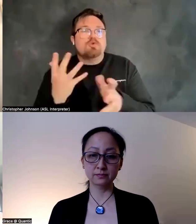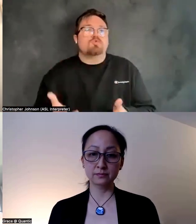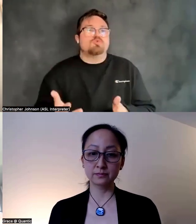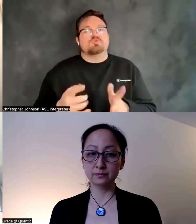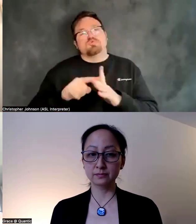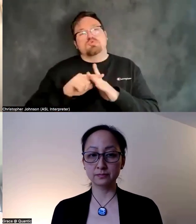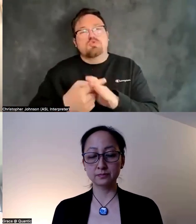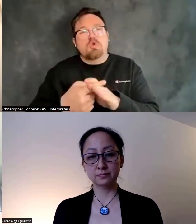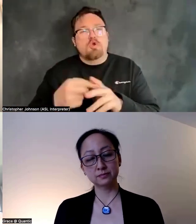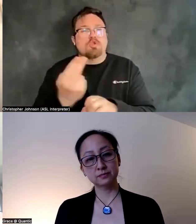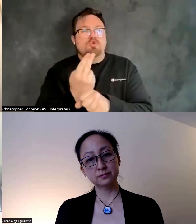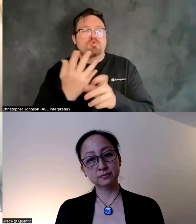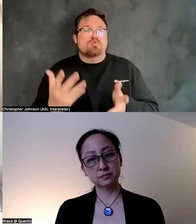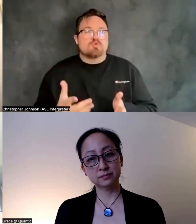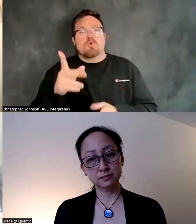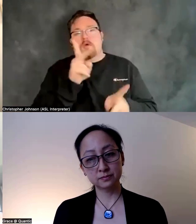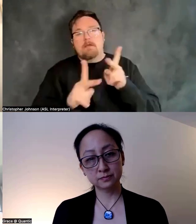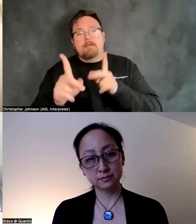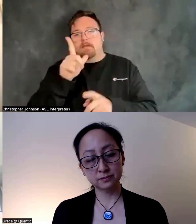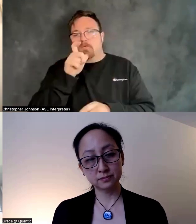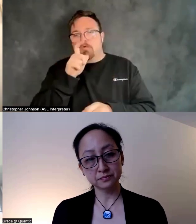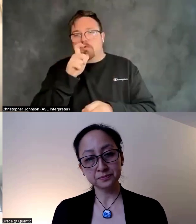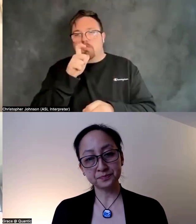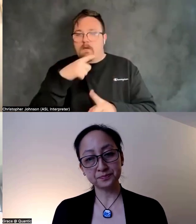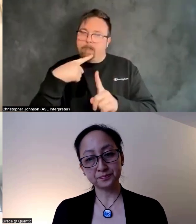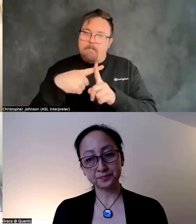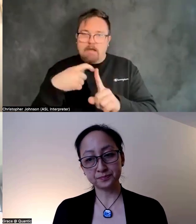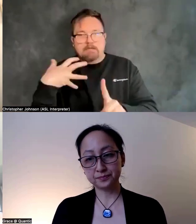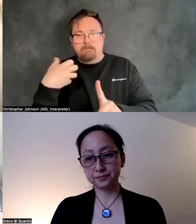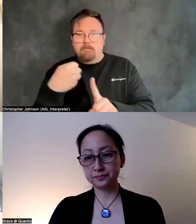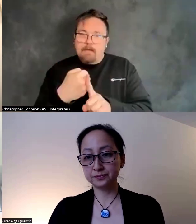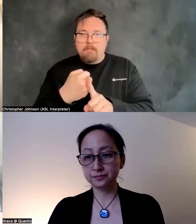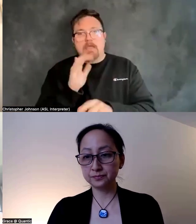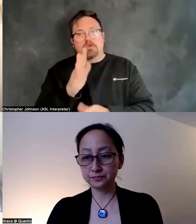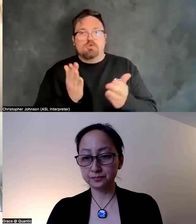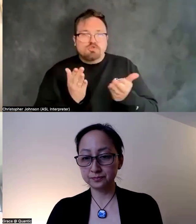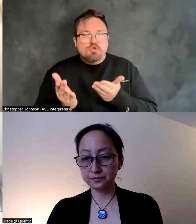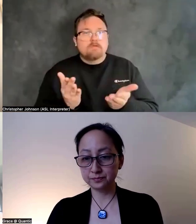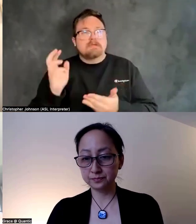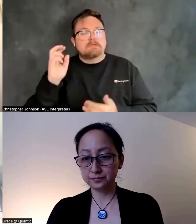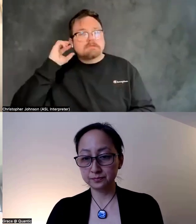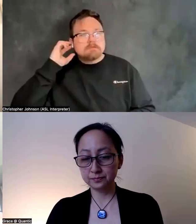users who are having a positive effect on your service. And then those users